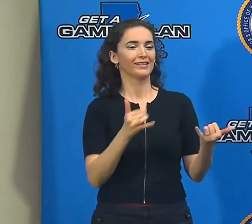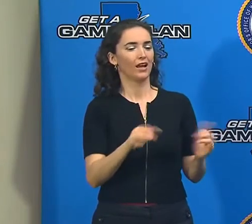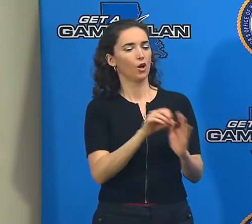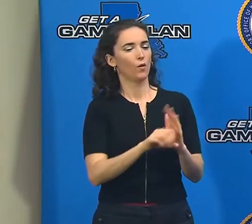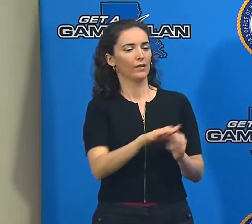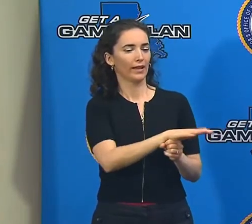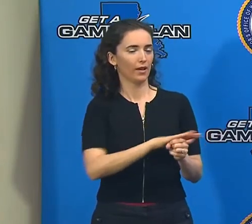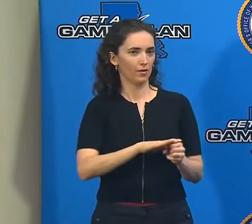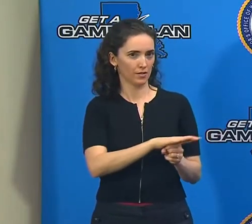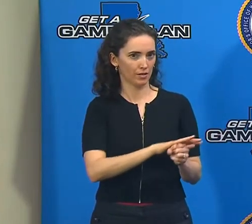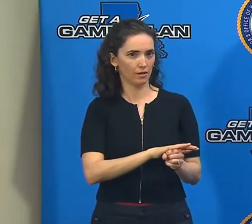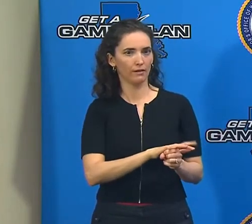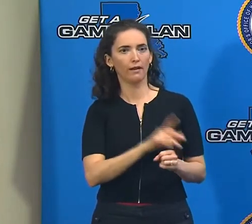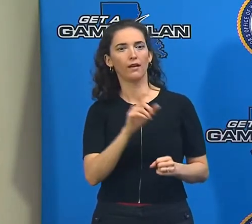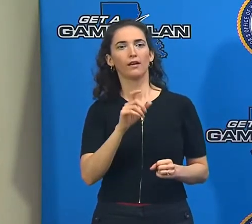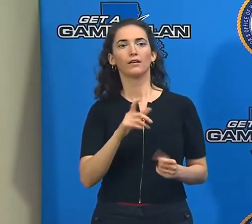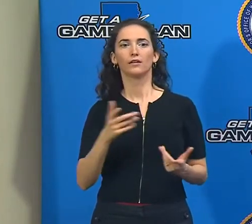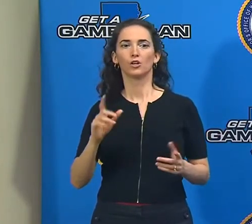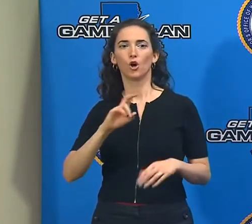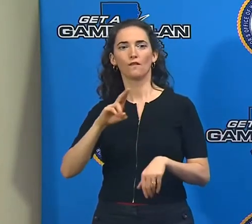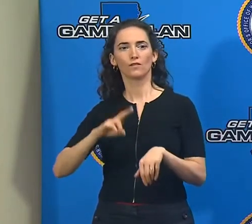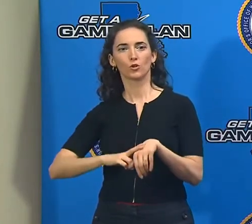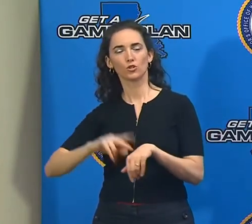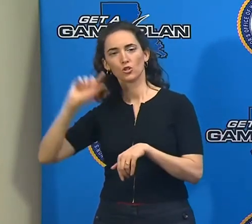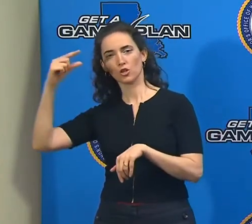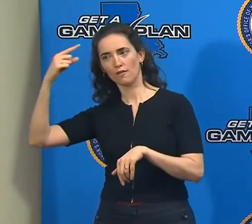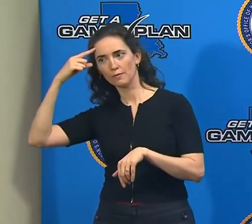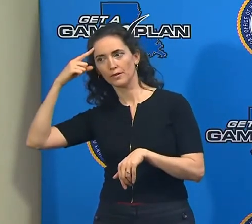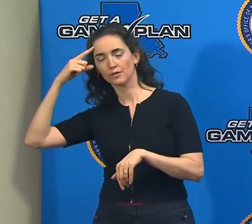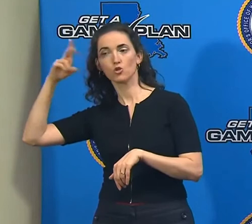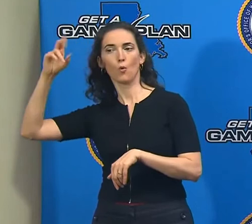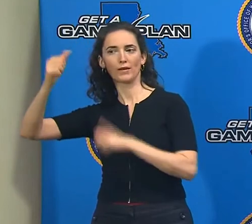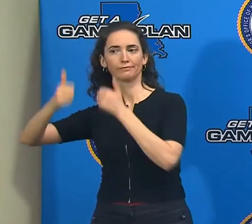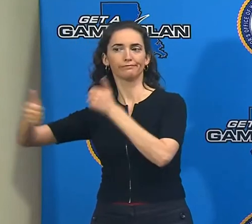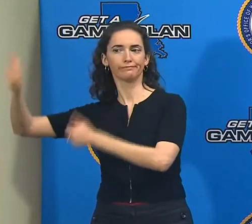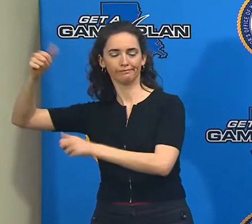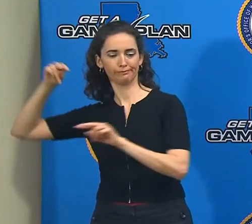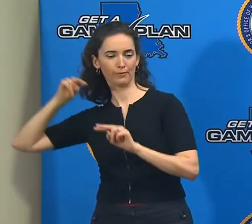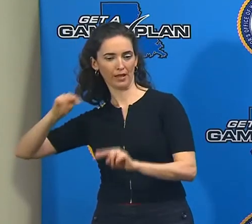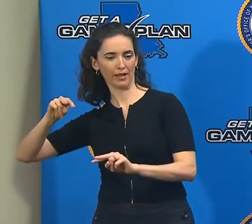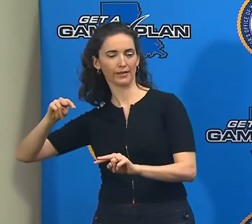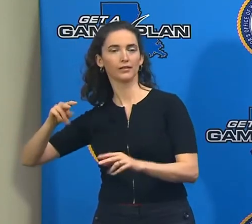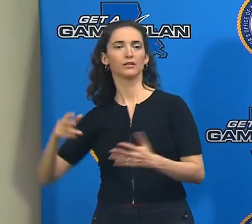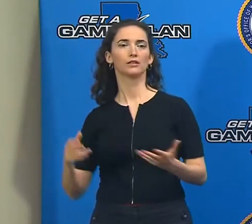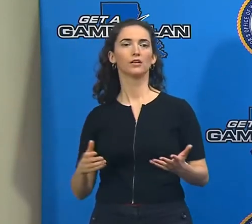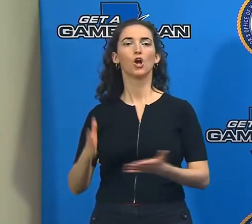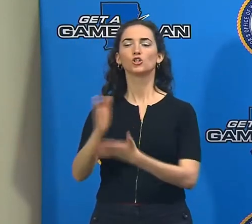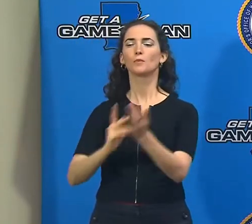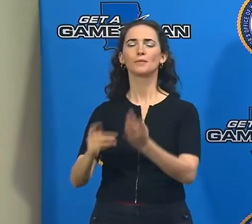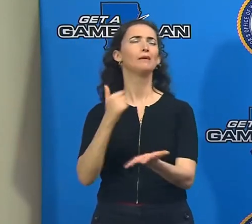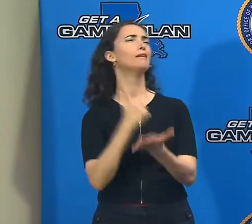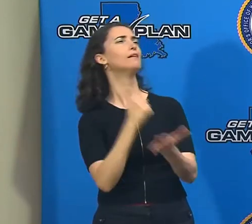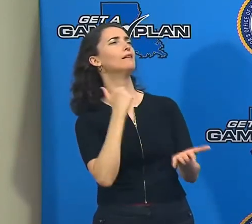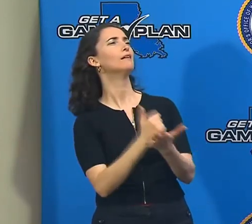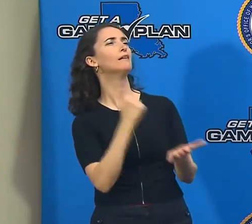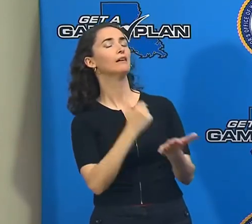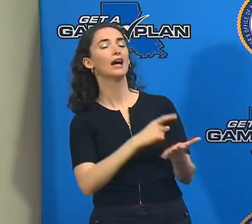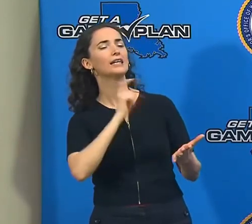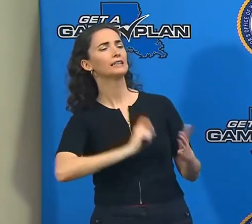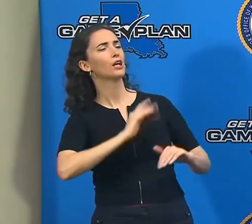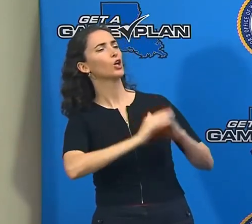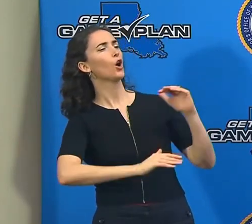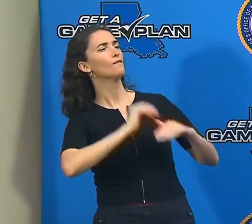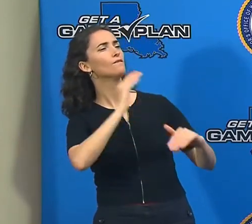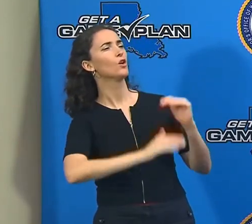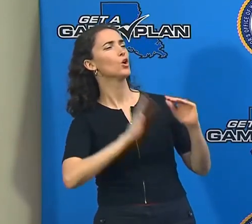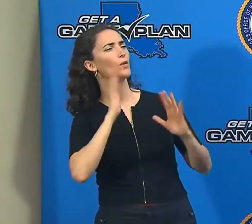it? What is your reaction to this? Honestly, how do you feel? And when you tell the people who are trying to help you get the assurance that everything